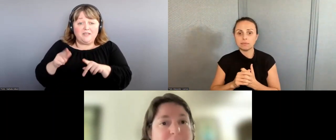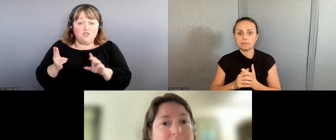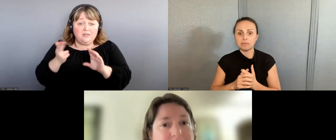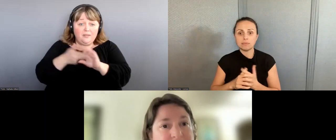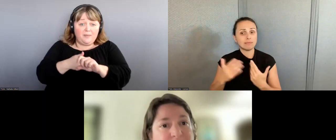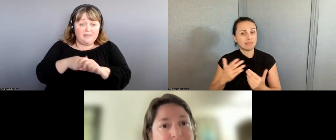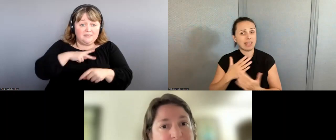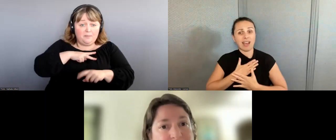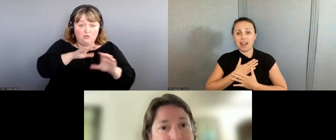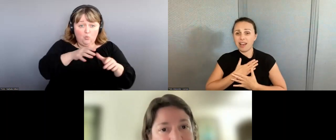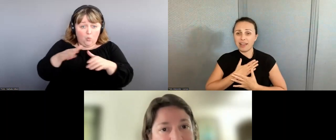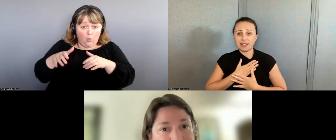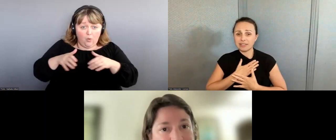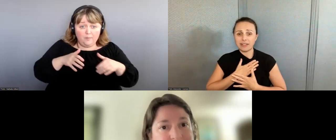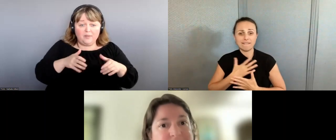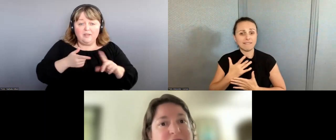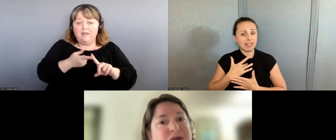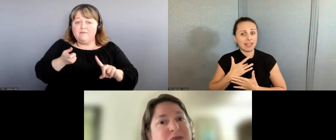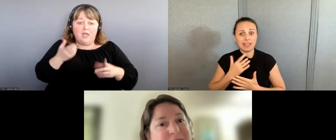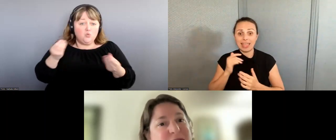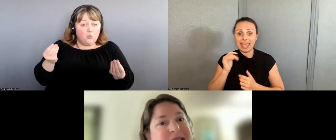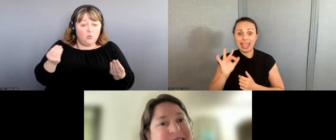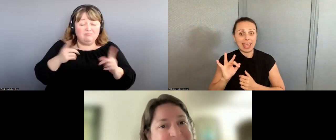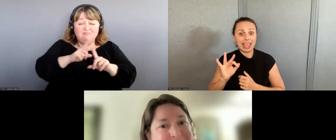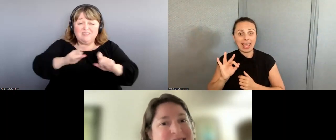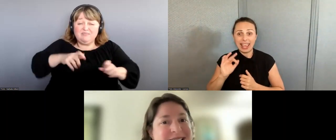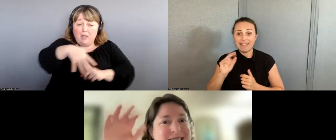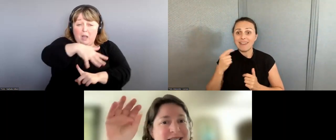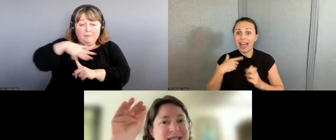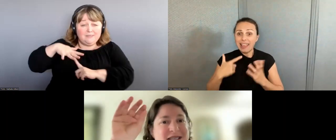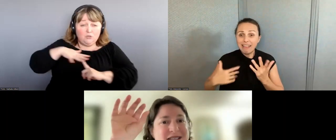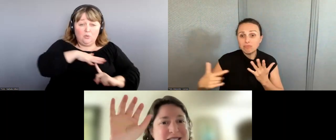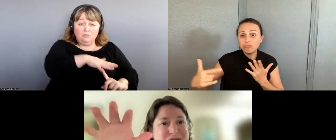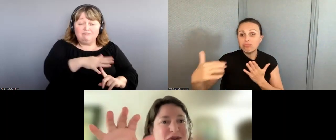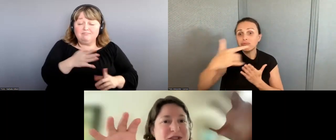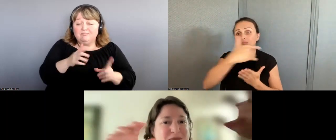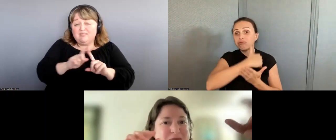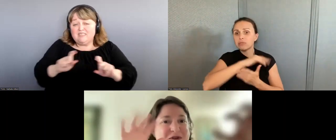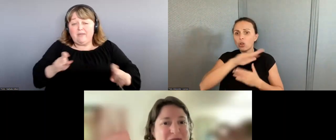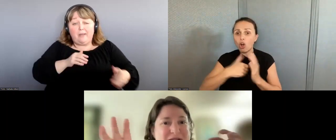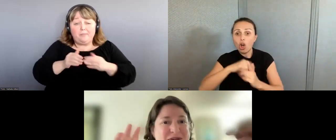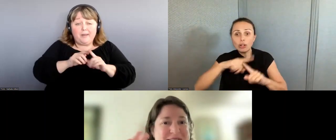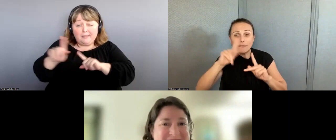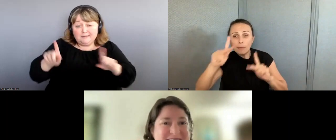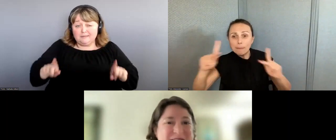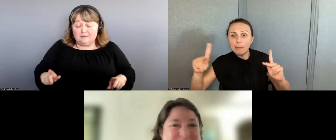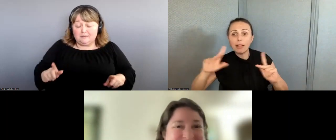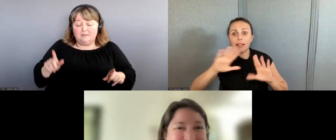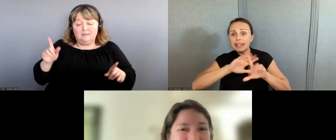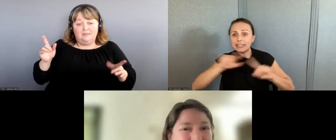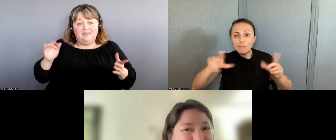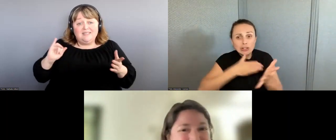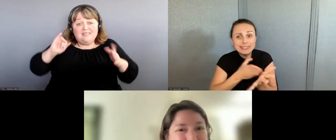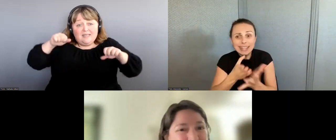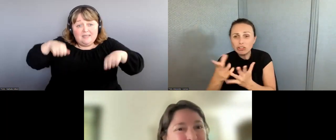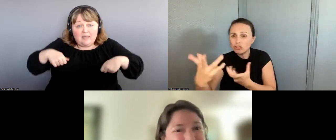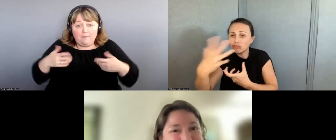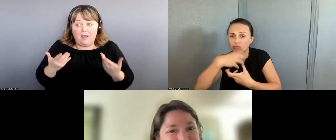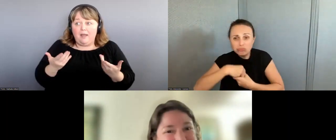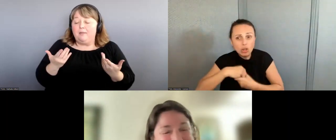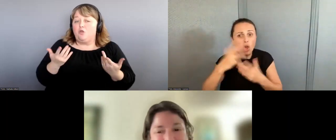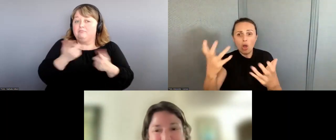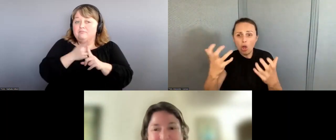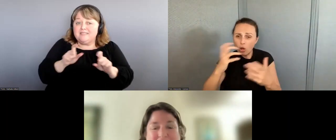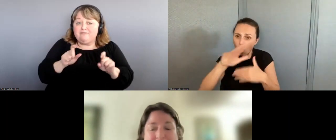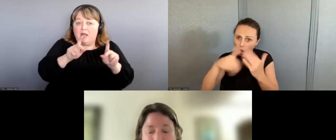would be mind-boggling to be able to get different people from different sectors to all want to